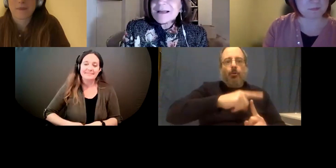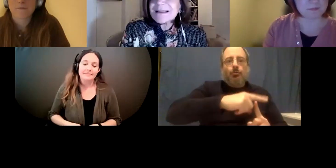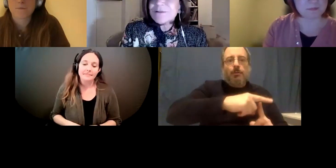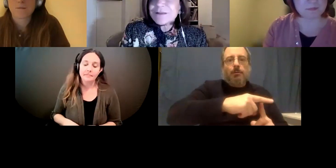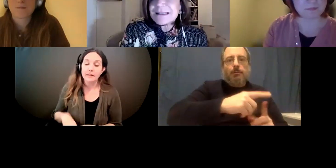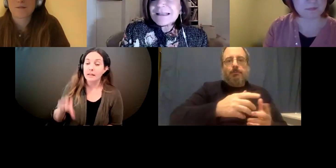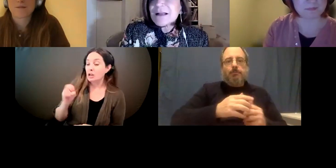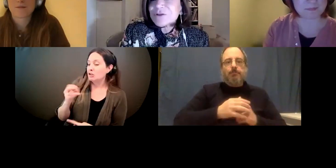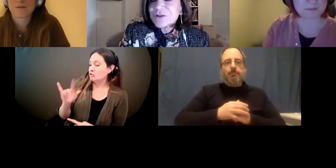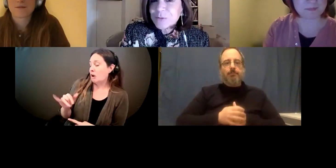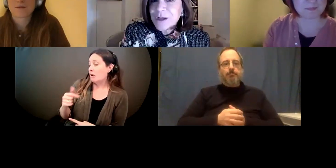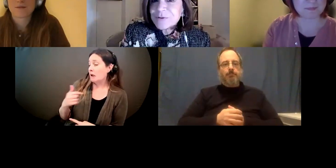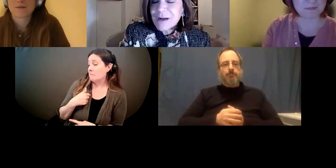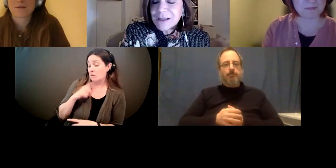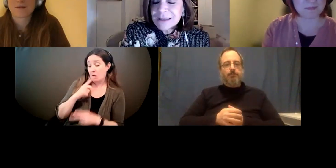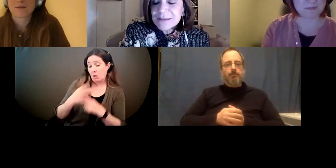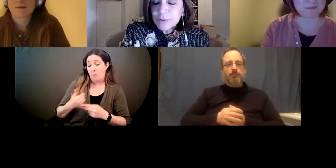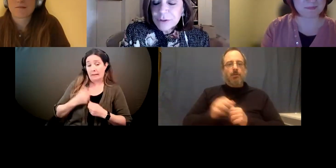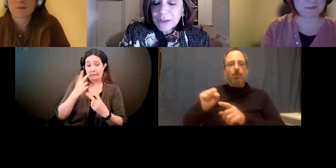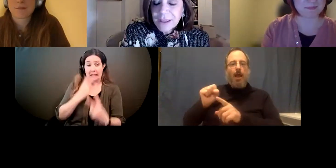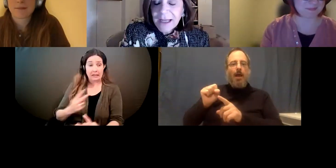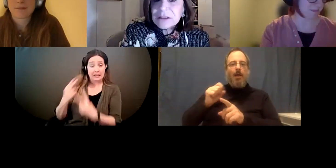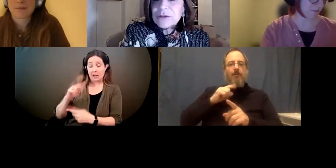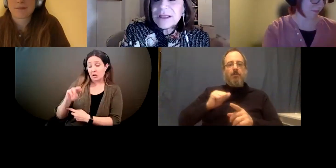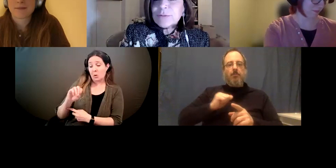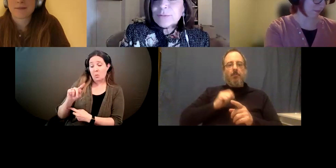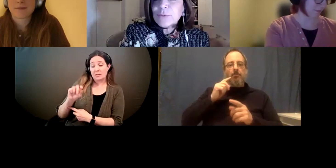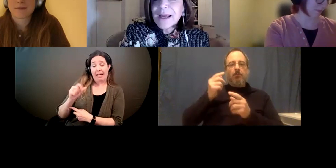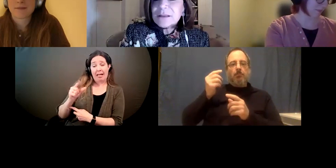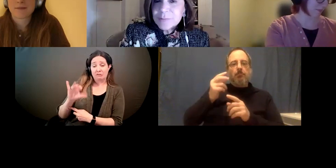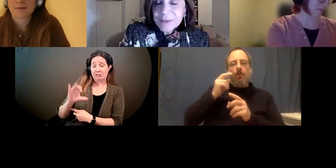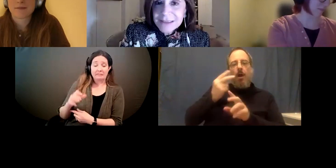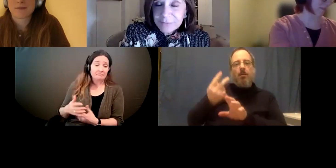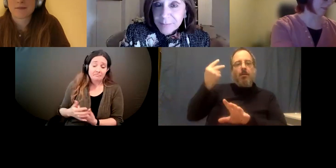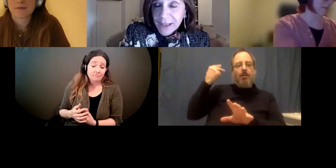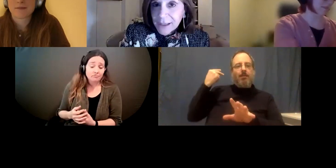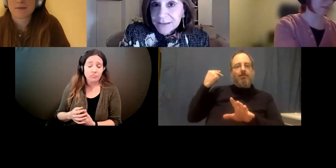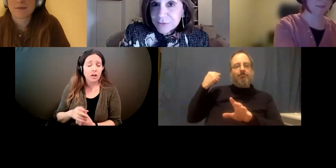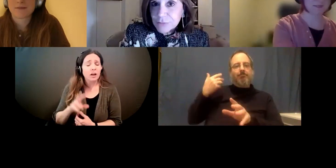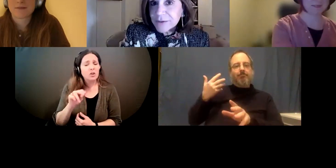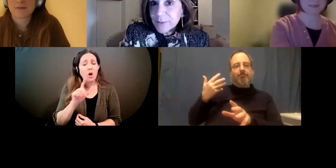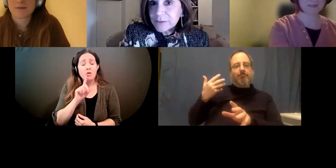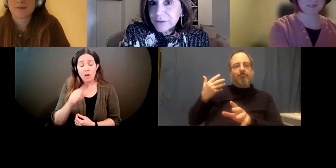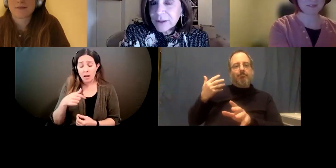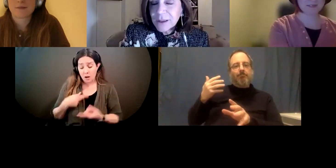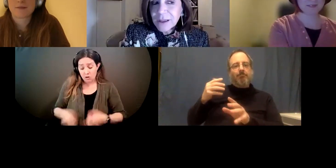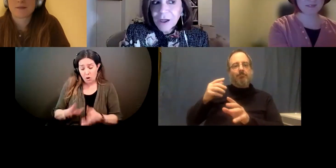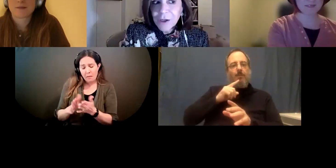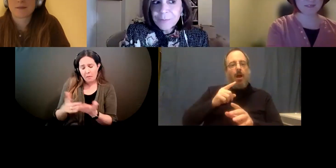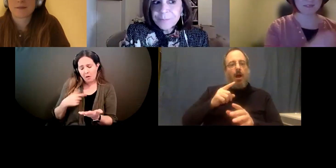see myself as nostalgic. When I was writing this book and looking for elements of my past to write about,